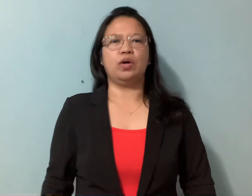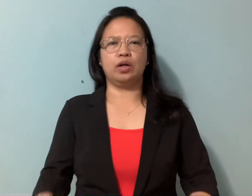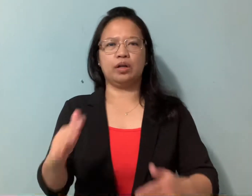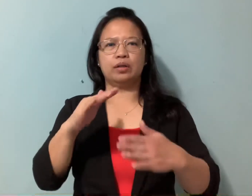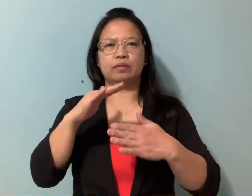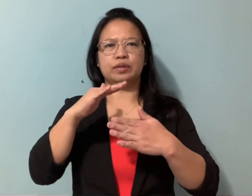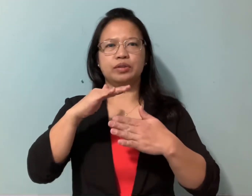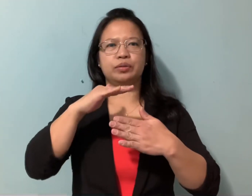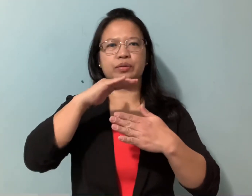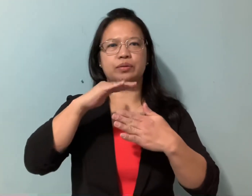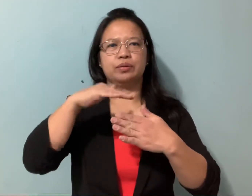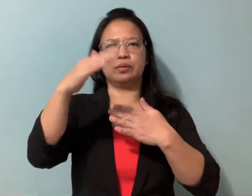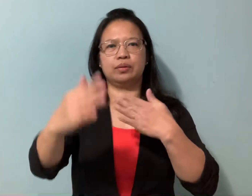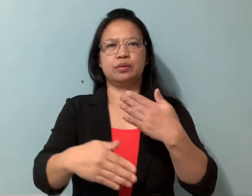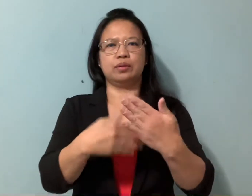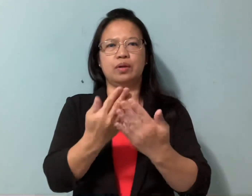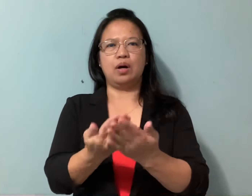Or we'll do all.